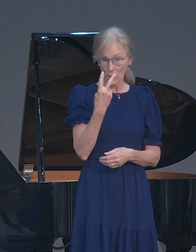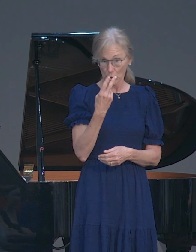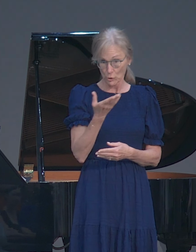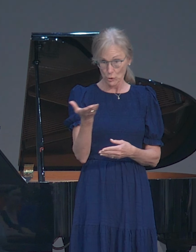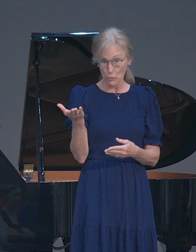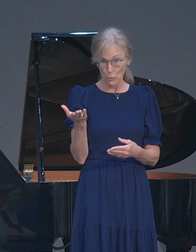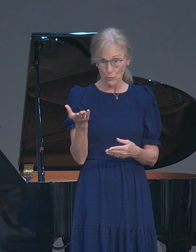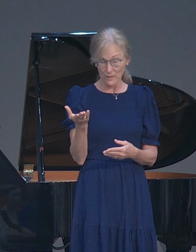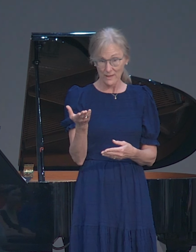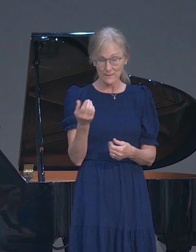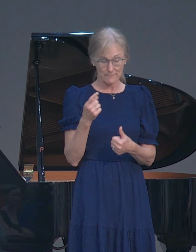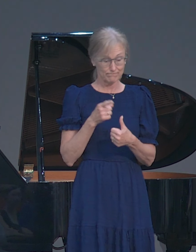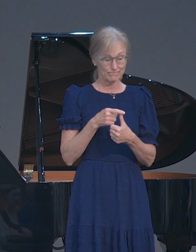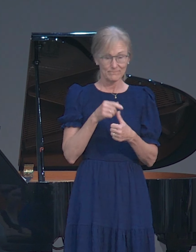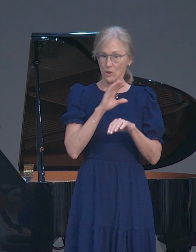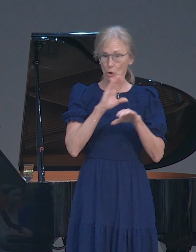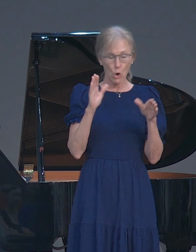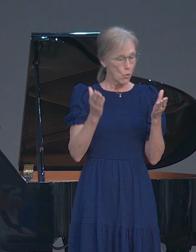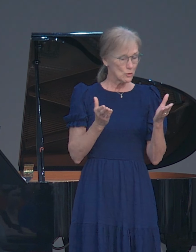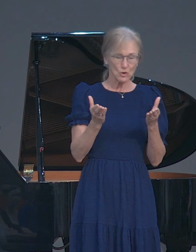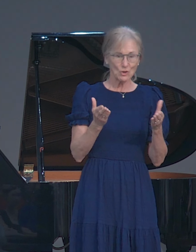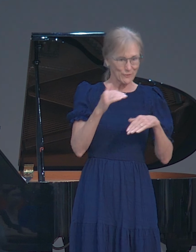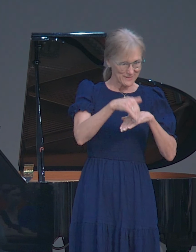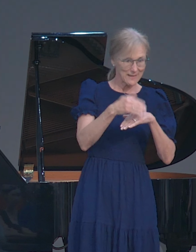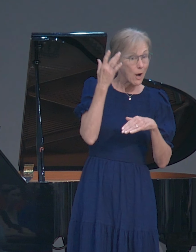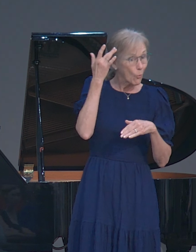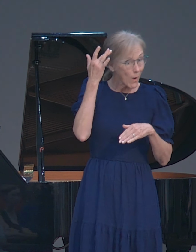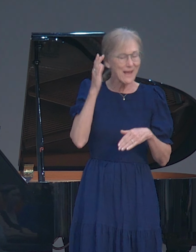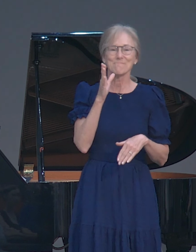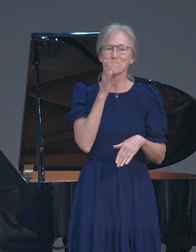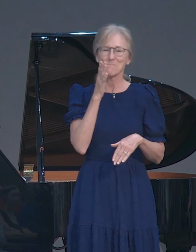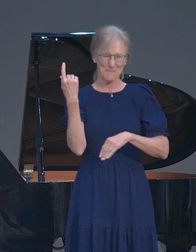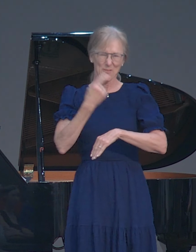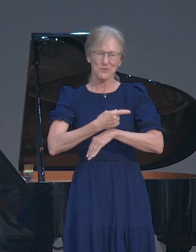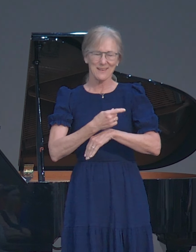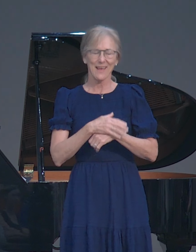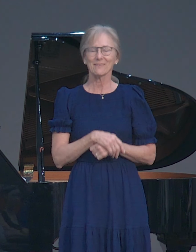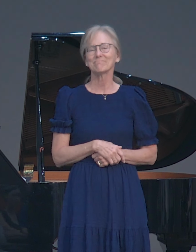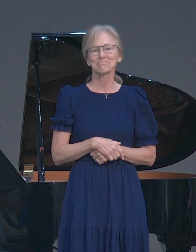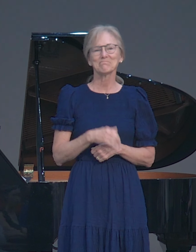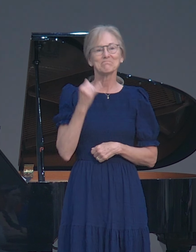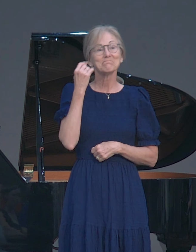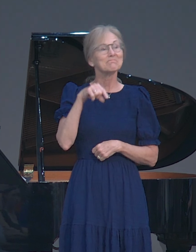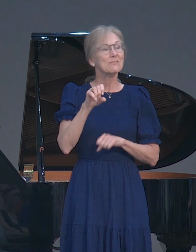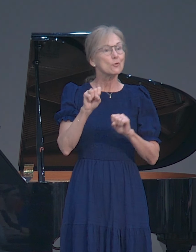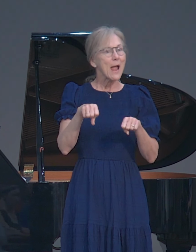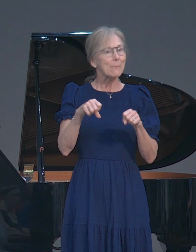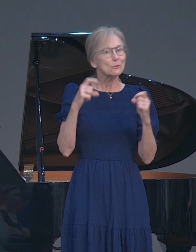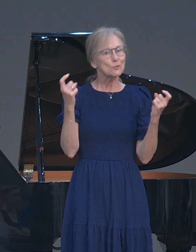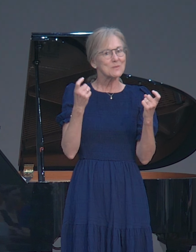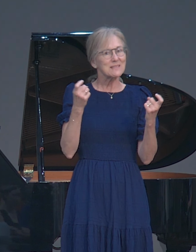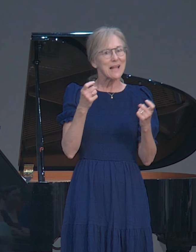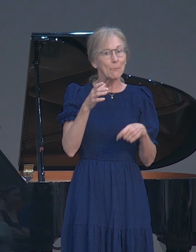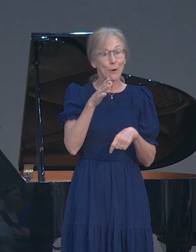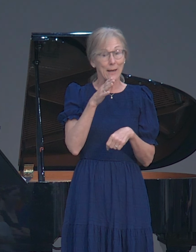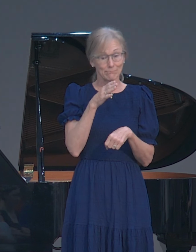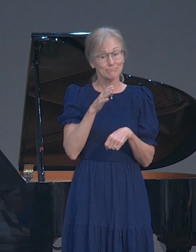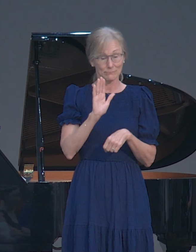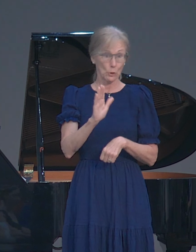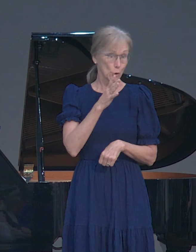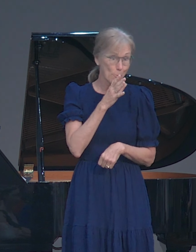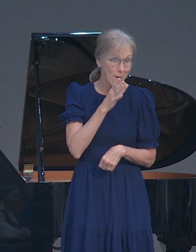as we close, first of all, there's no service tonight because of Mother's Day, so if you're able to celebrate a mother in your life,